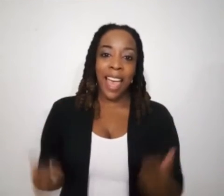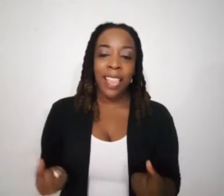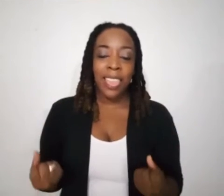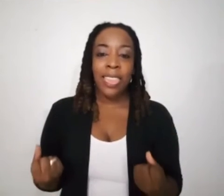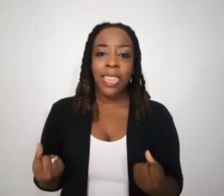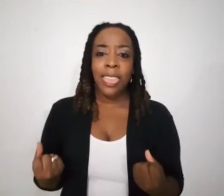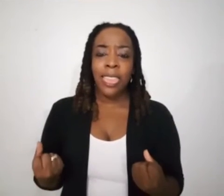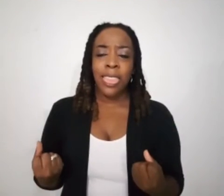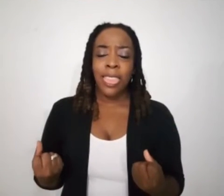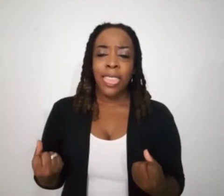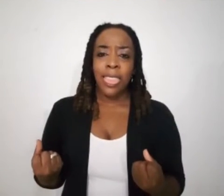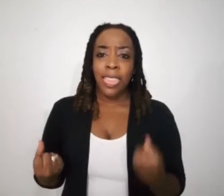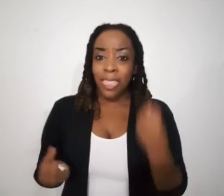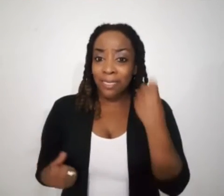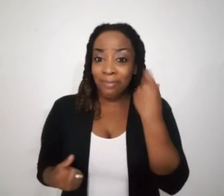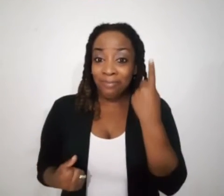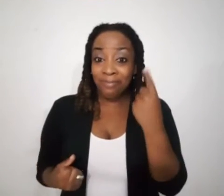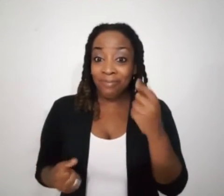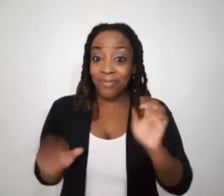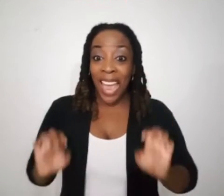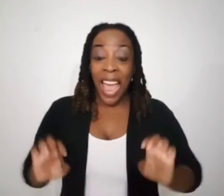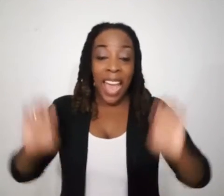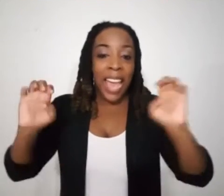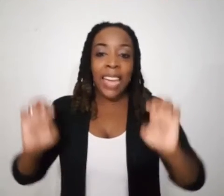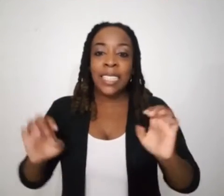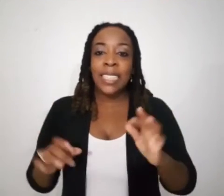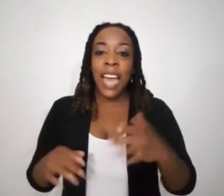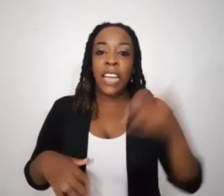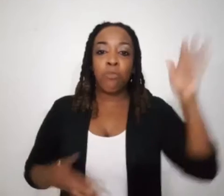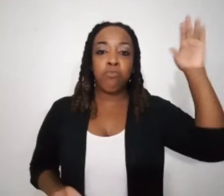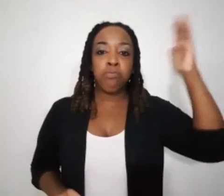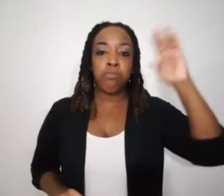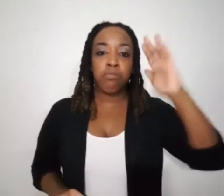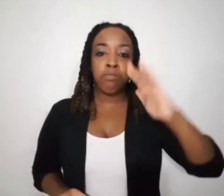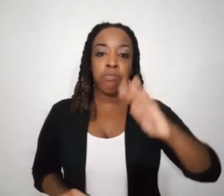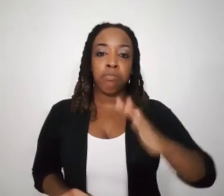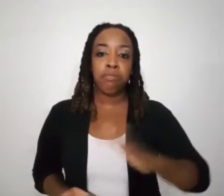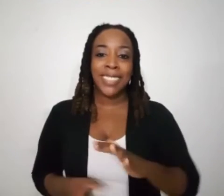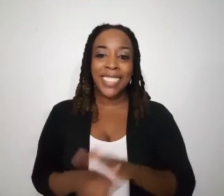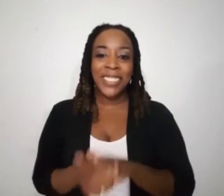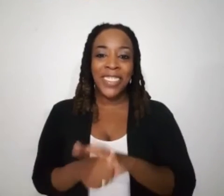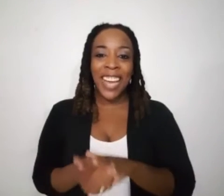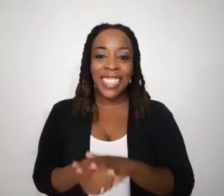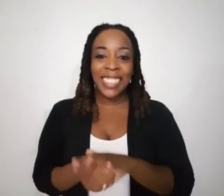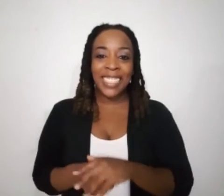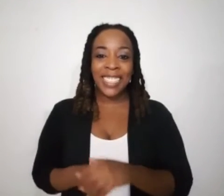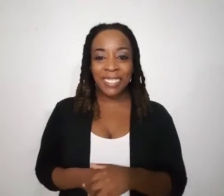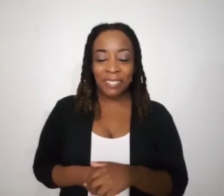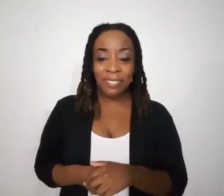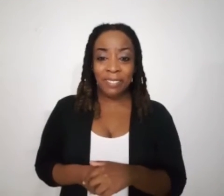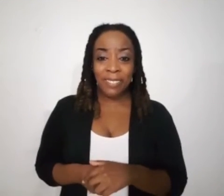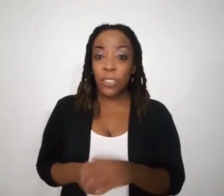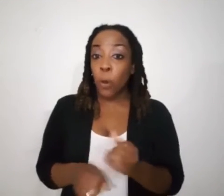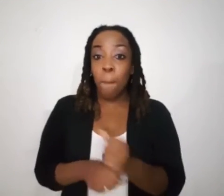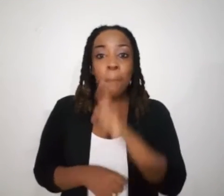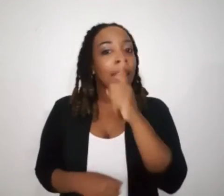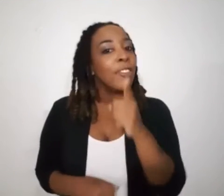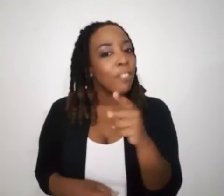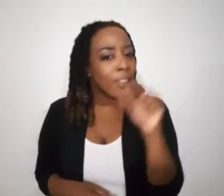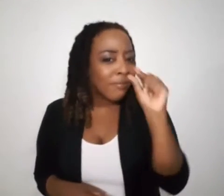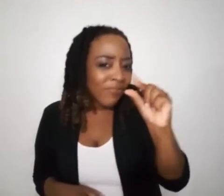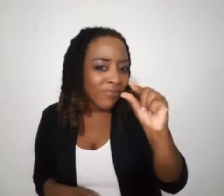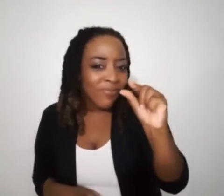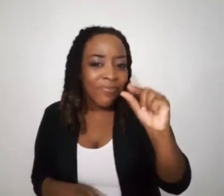feel much less stressed. So make sure that you get a little bit of exercise every day.